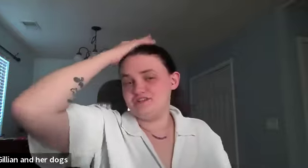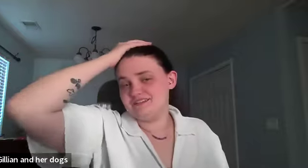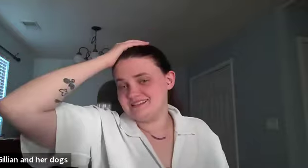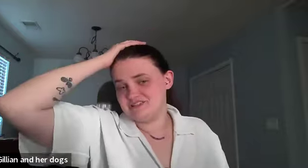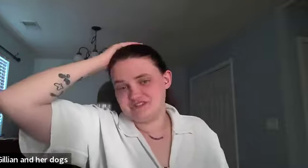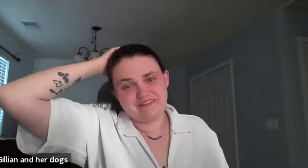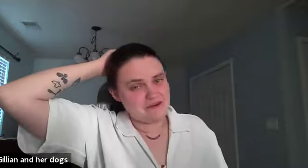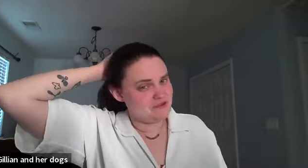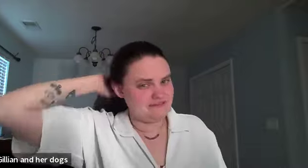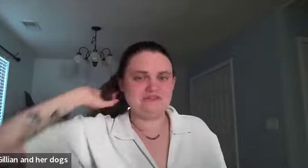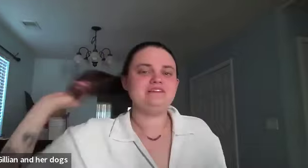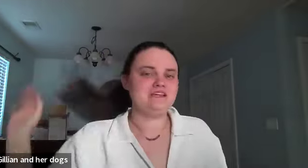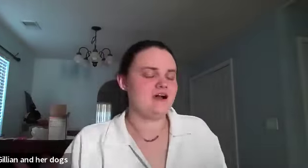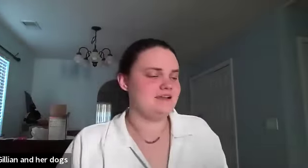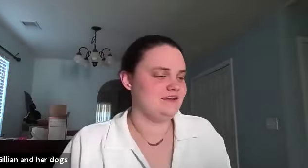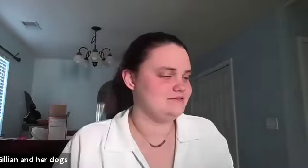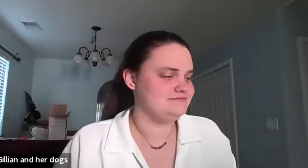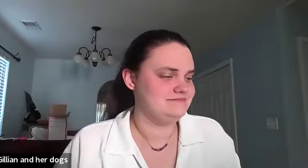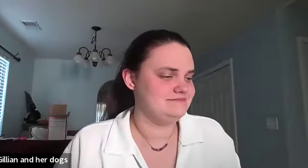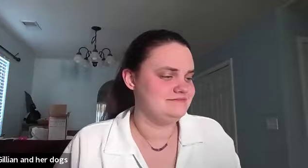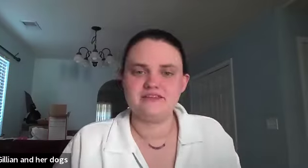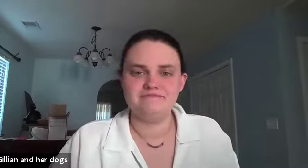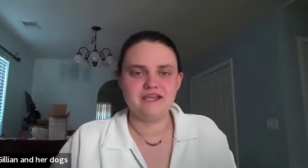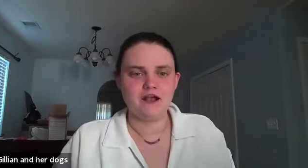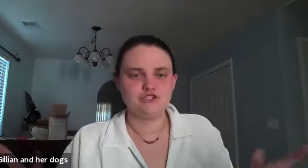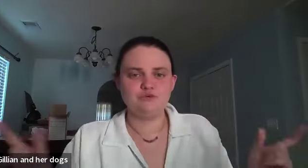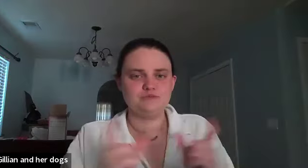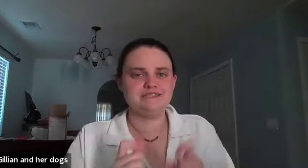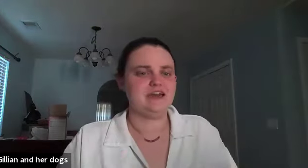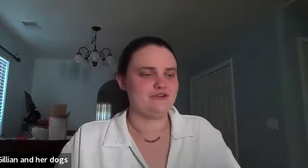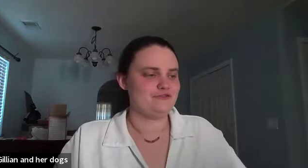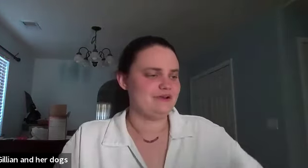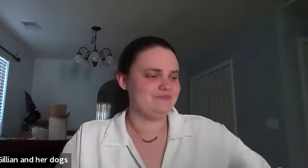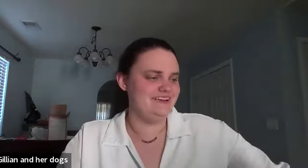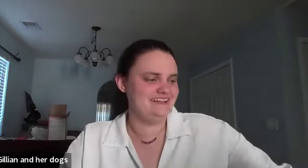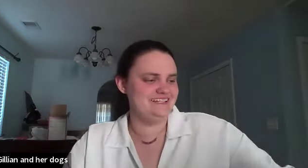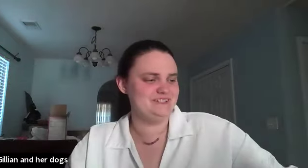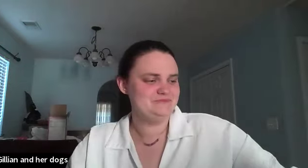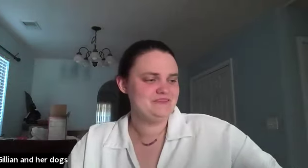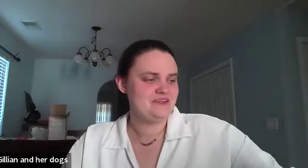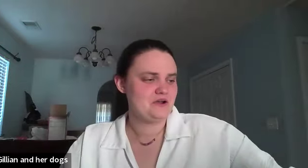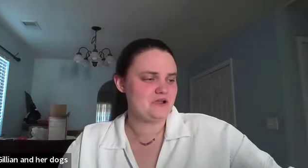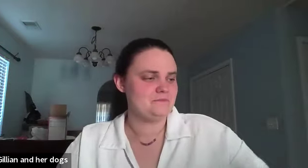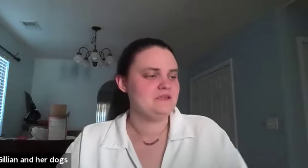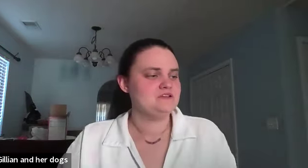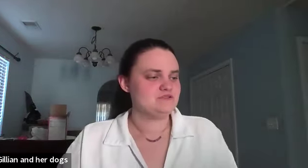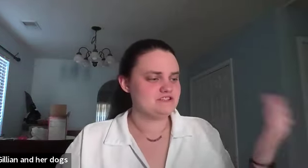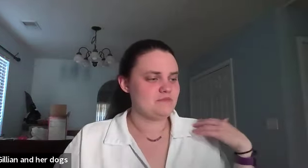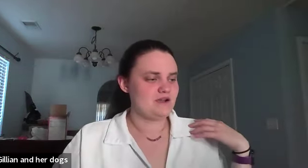I do think it's interesting that that one literally got nothing. It got two words put together for it. Okay, so let's go back.